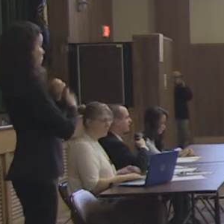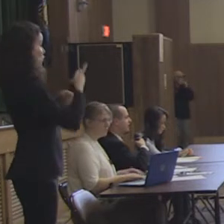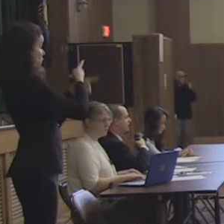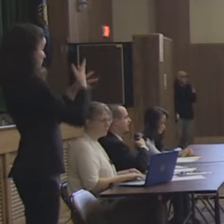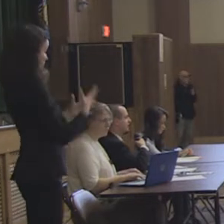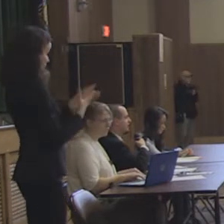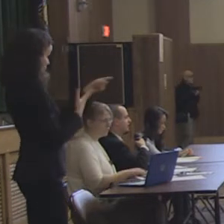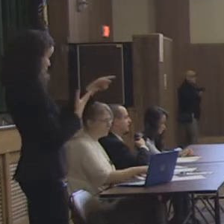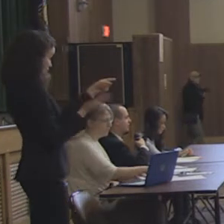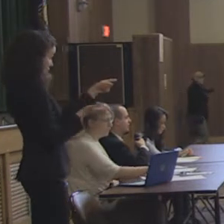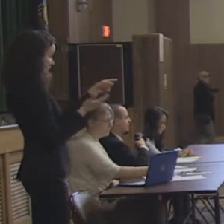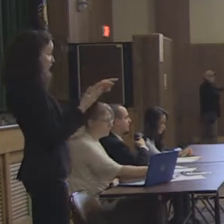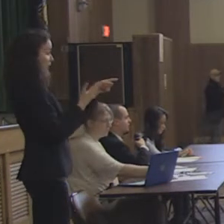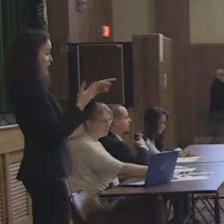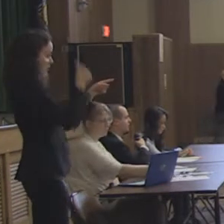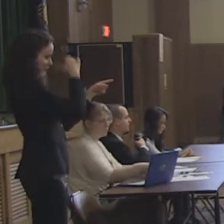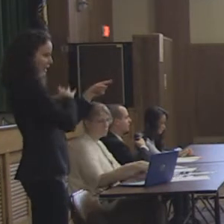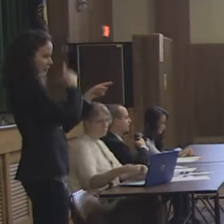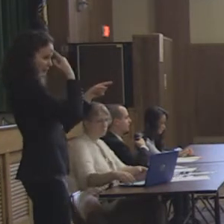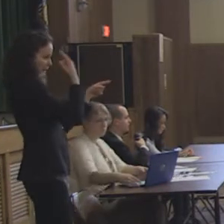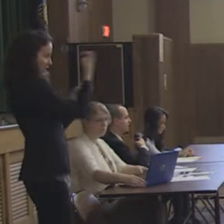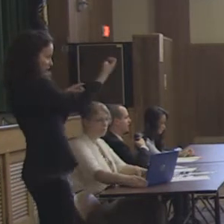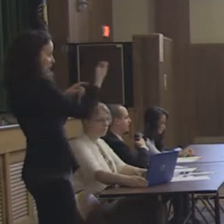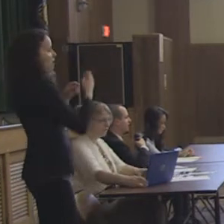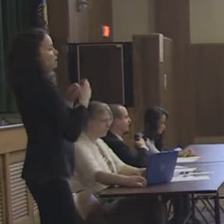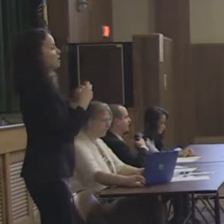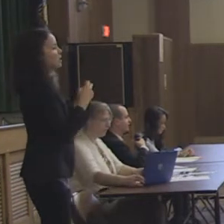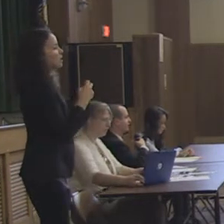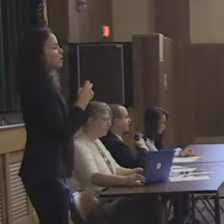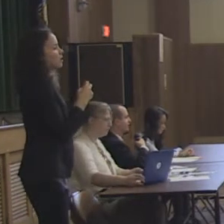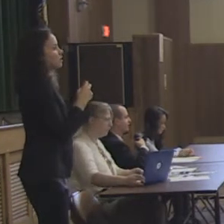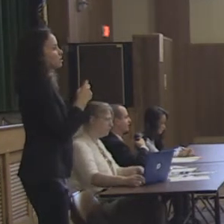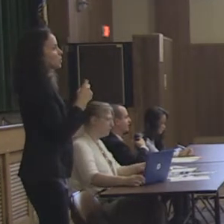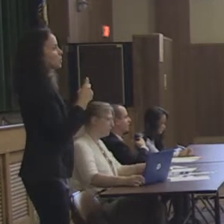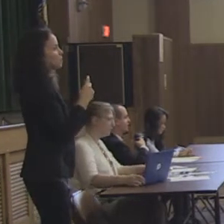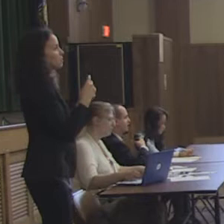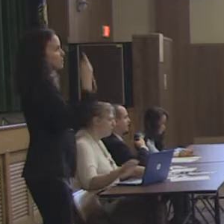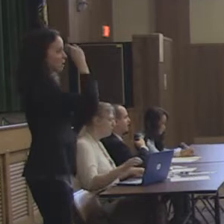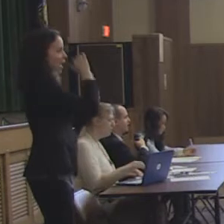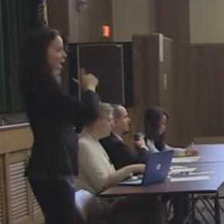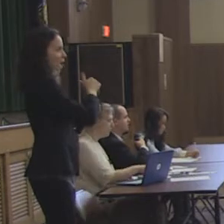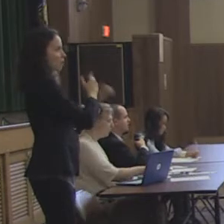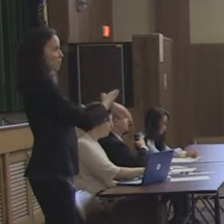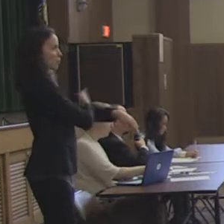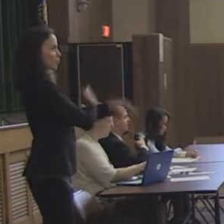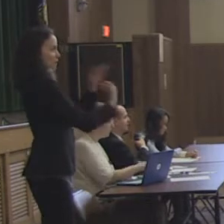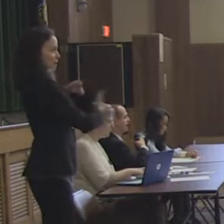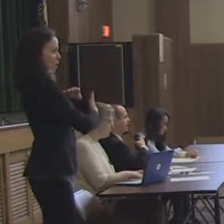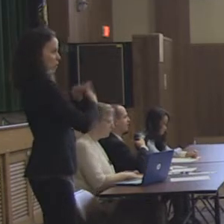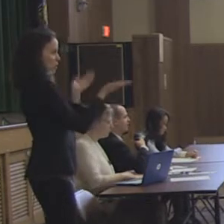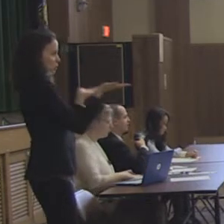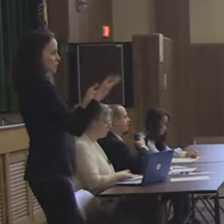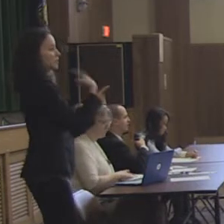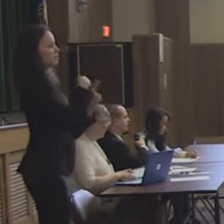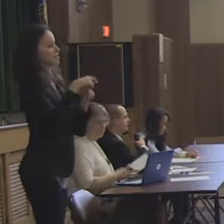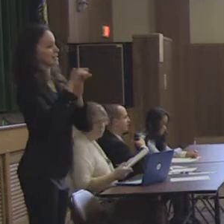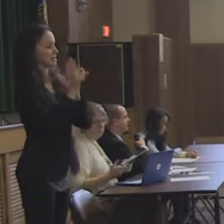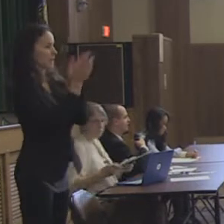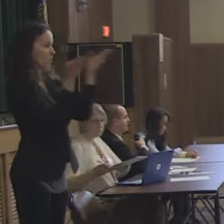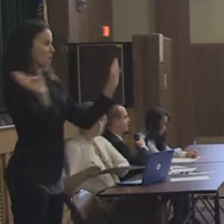might be some fixes we can put into place as well. And, you know, I think it's an important conversation to have,